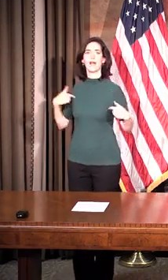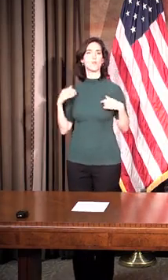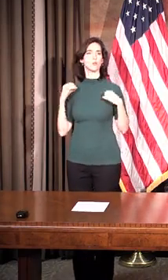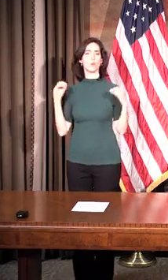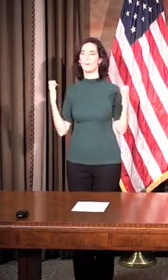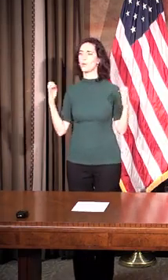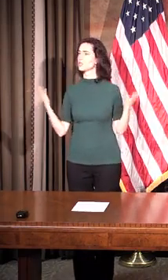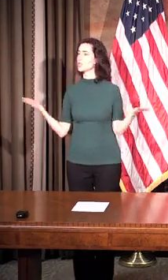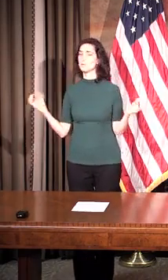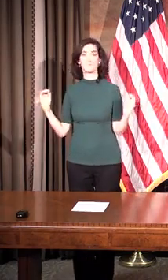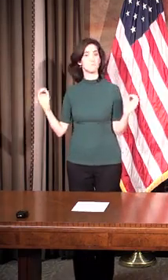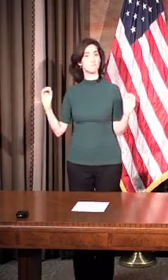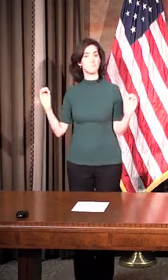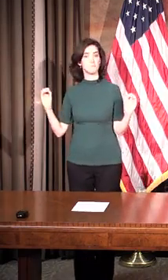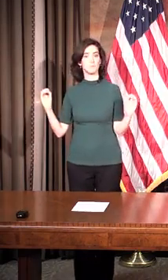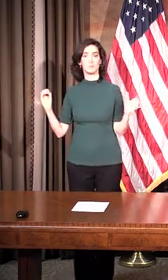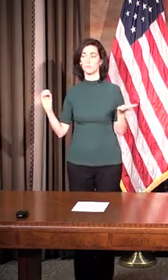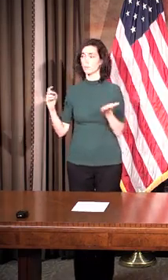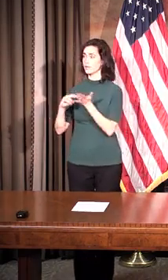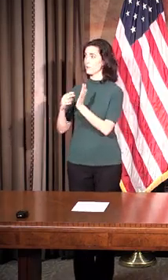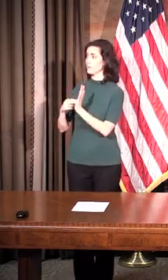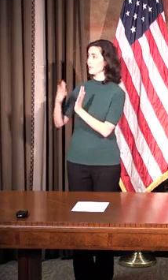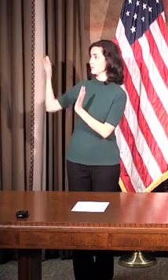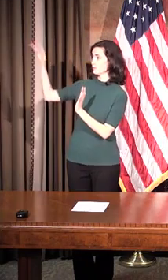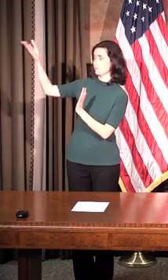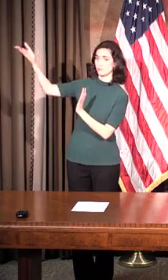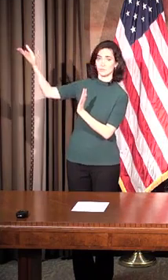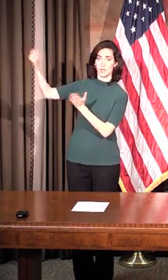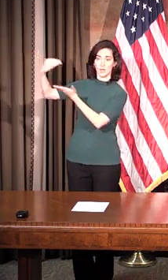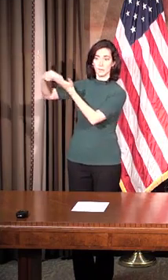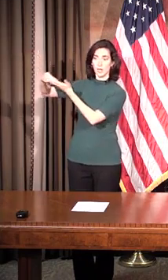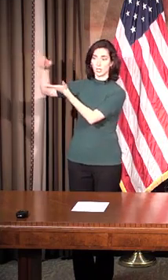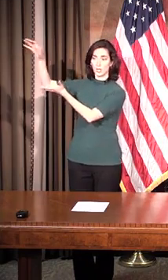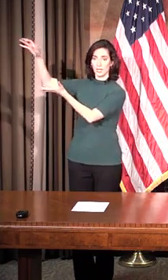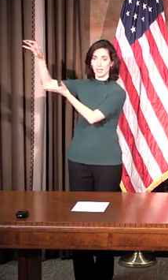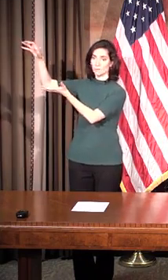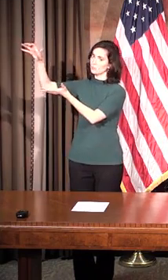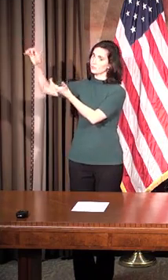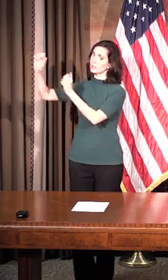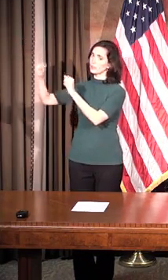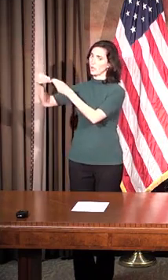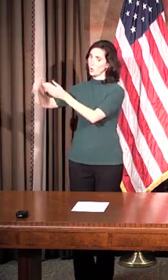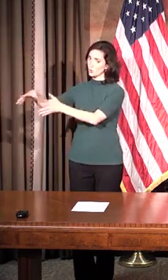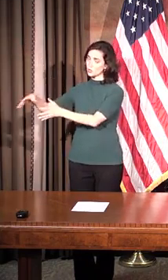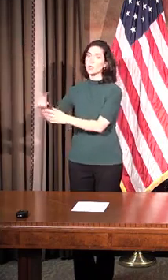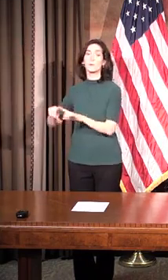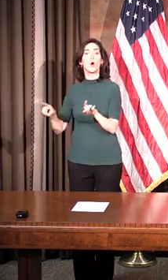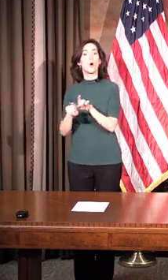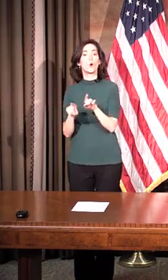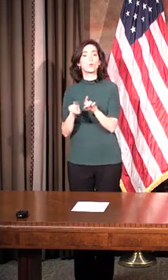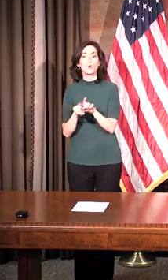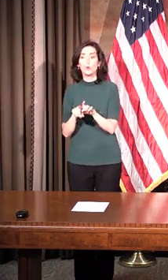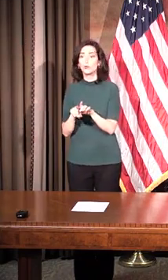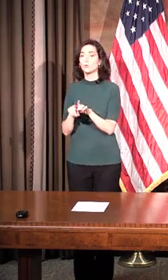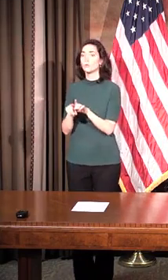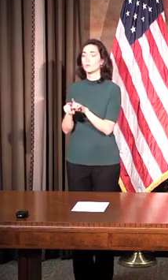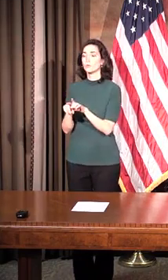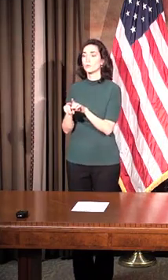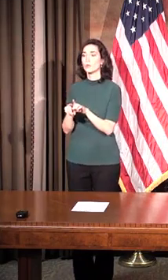emergency, then you put at risk funding, but you also put at risk the assistance that we're